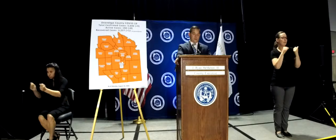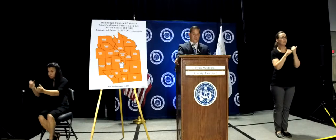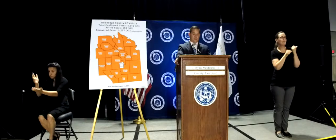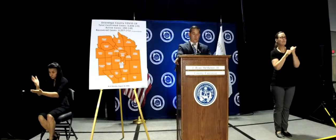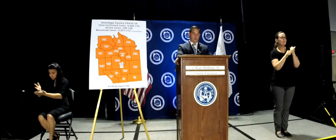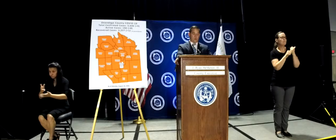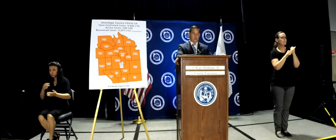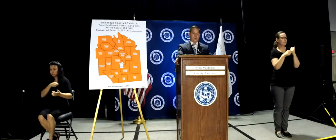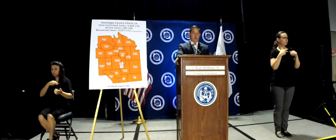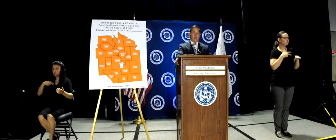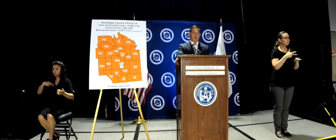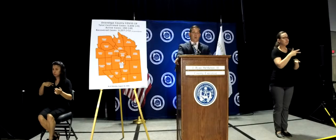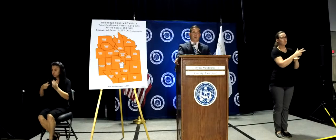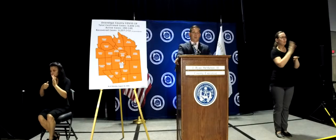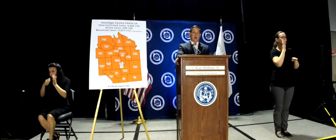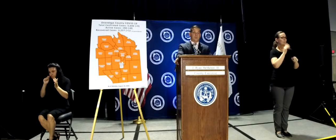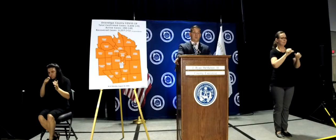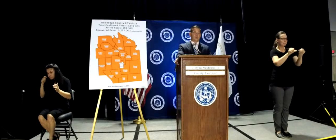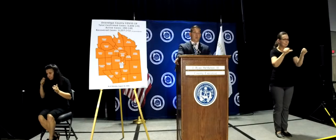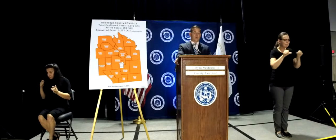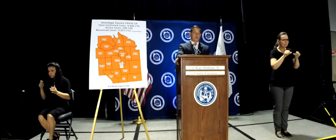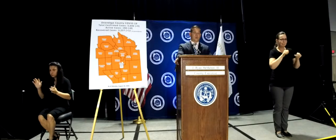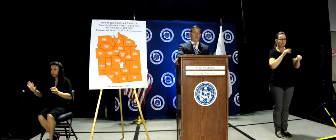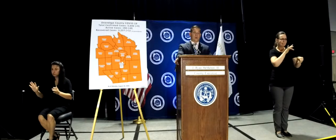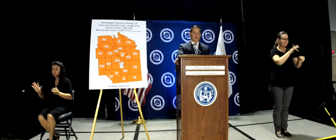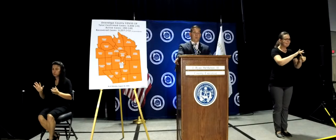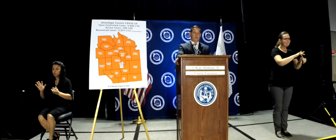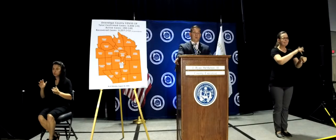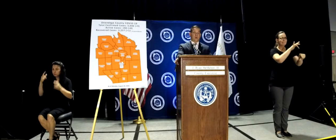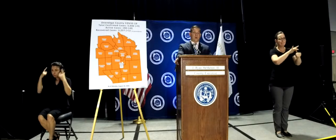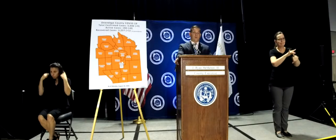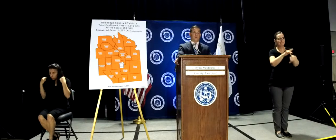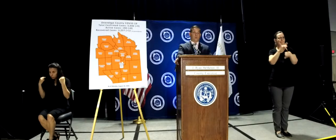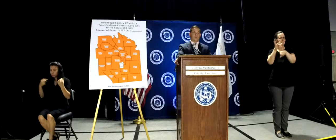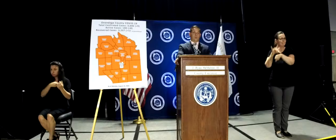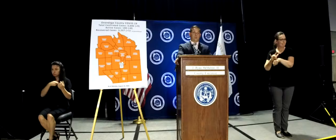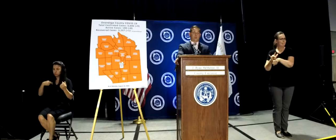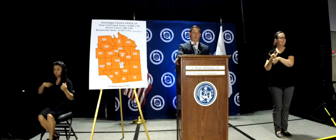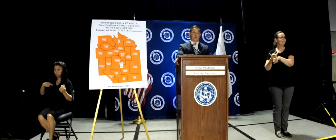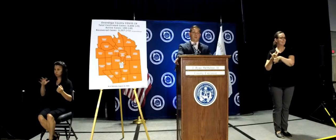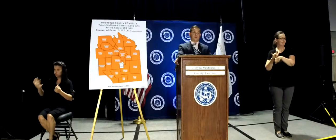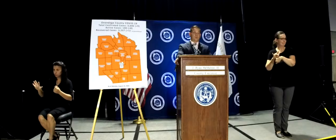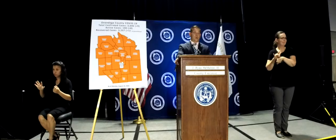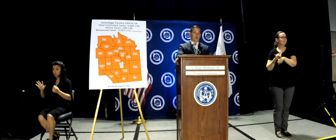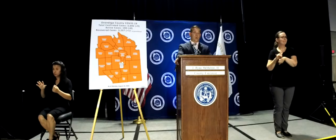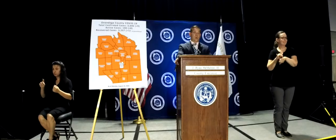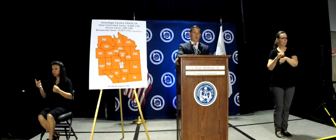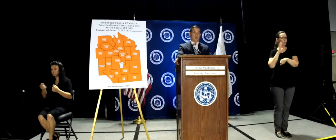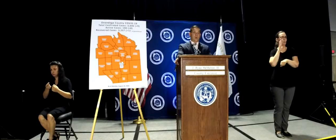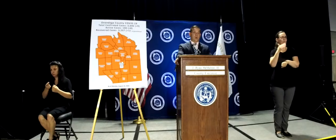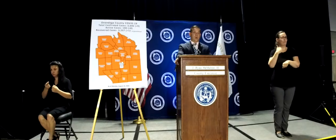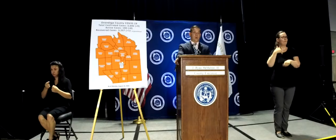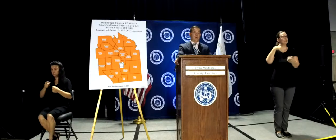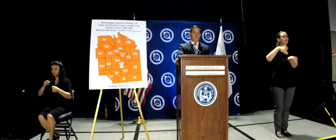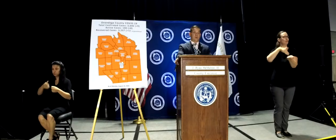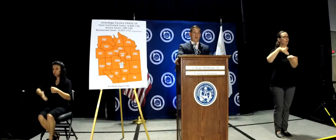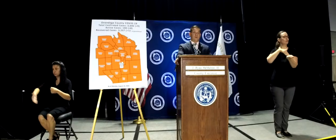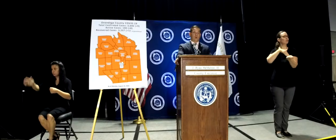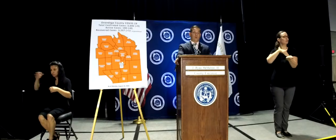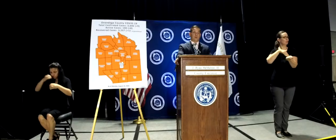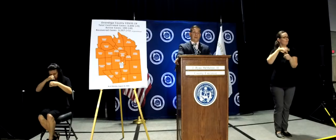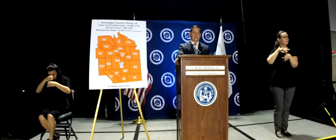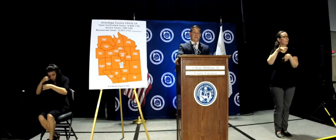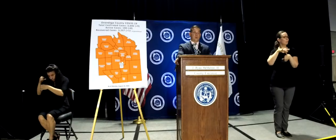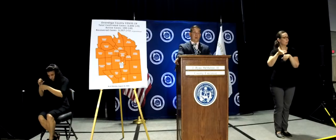the testing will go to the labs and quickly turn around for the employees to know if they